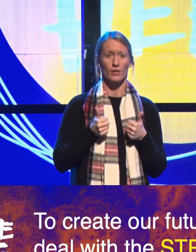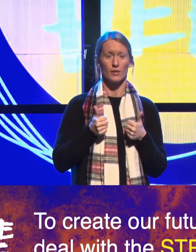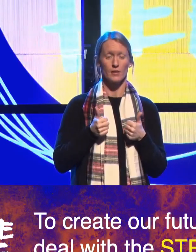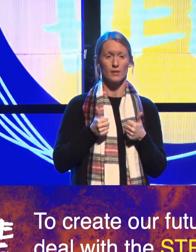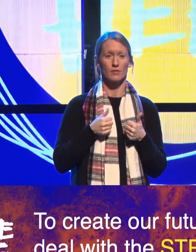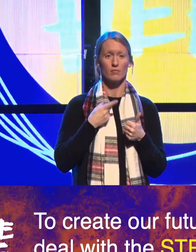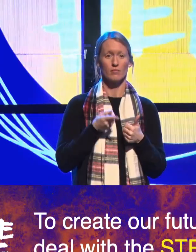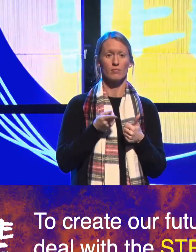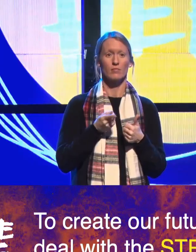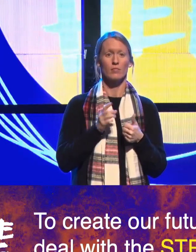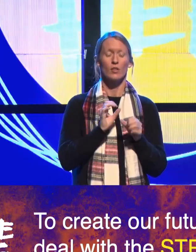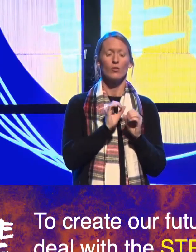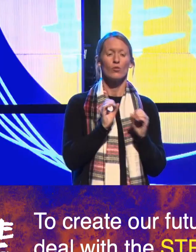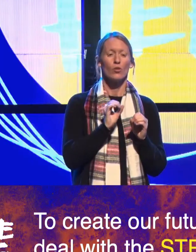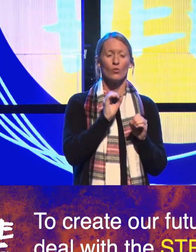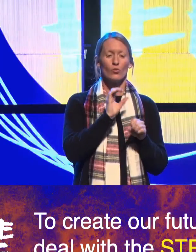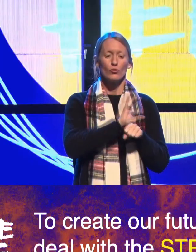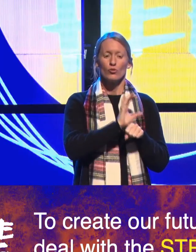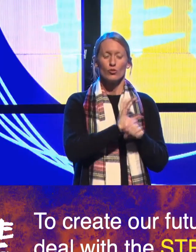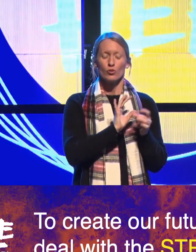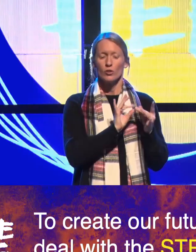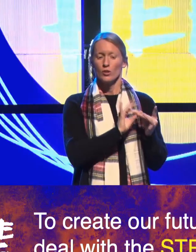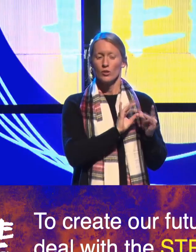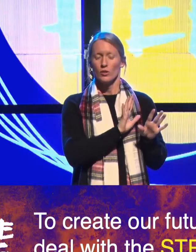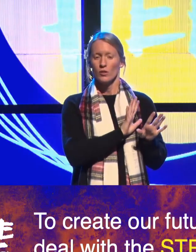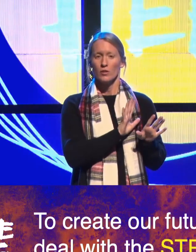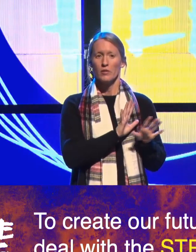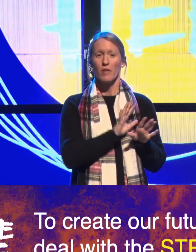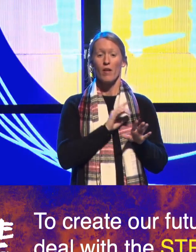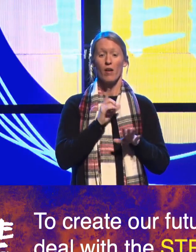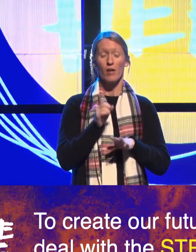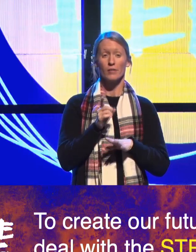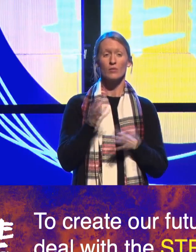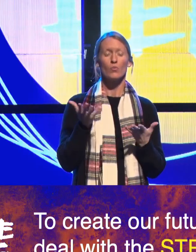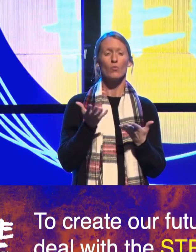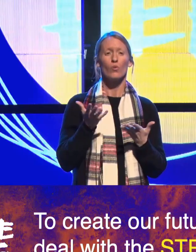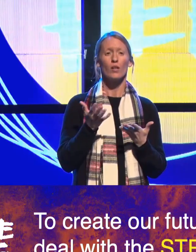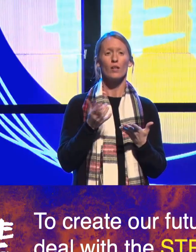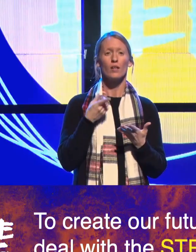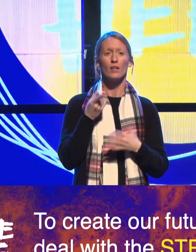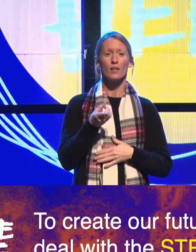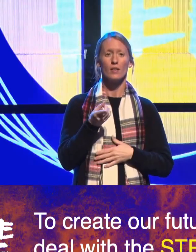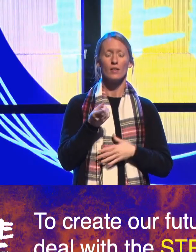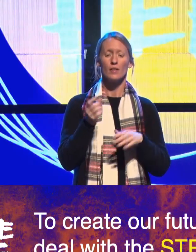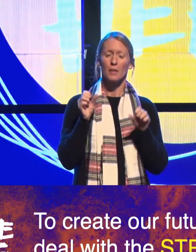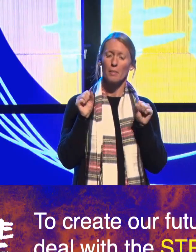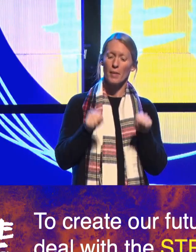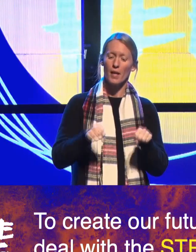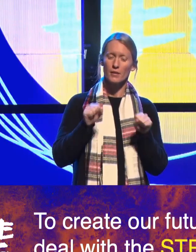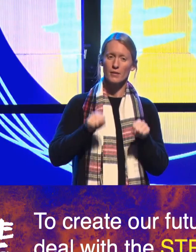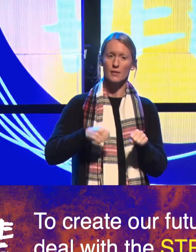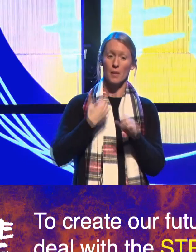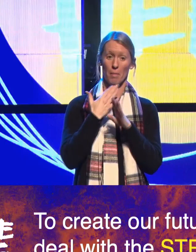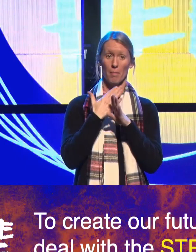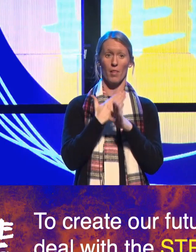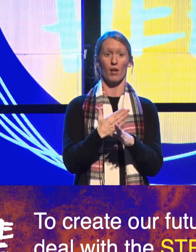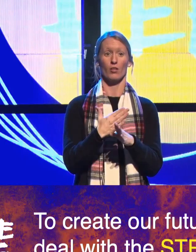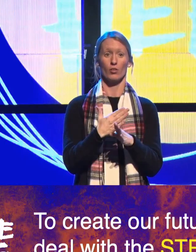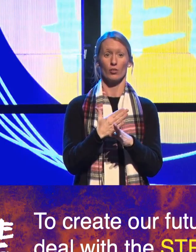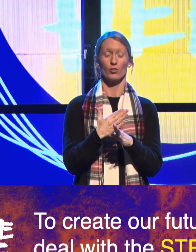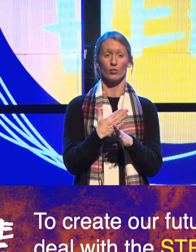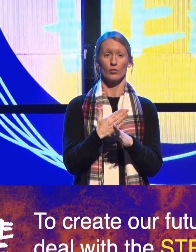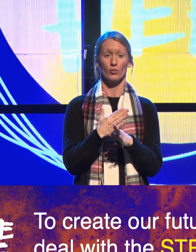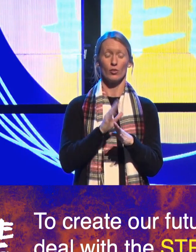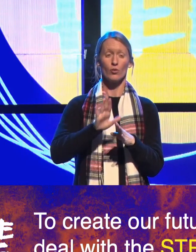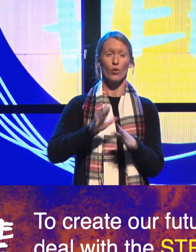non-churchy, non-Bible words, you have to figure out what is it that is a capacity blocker in your life?